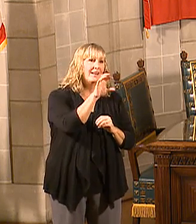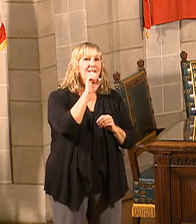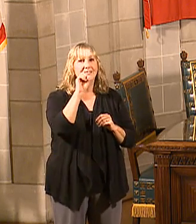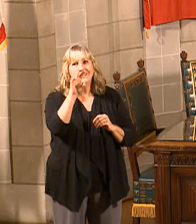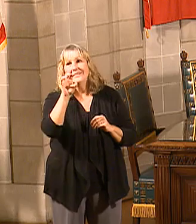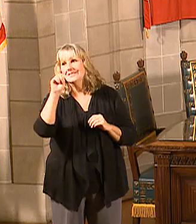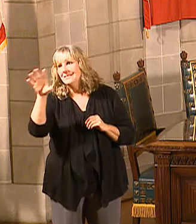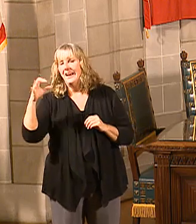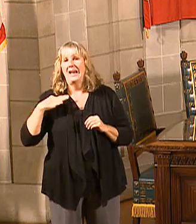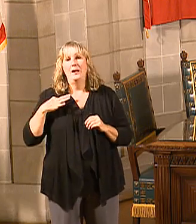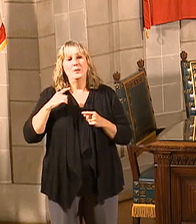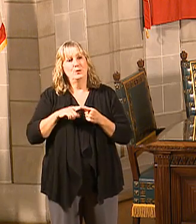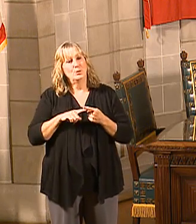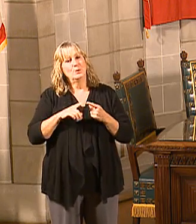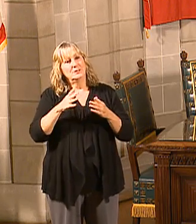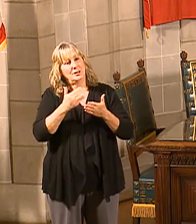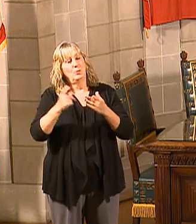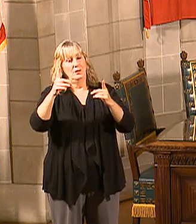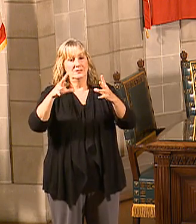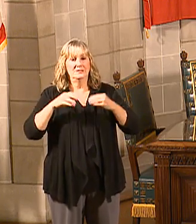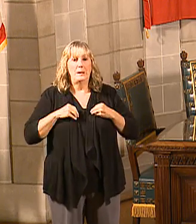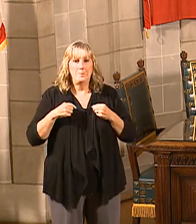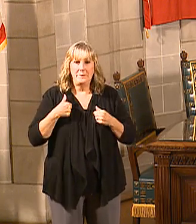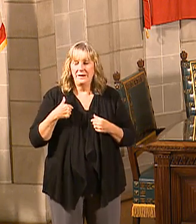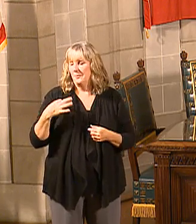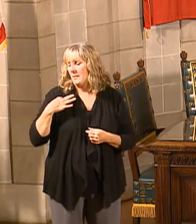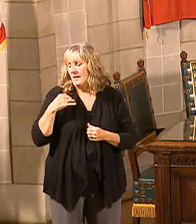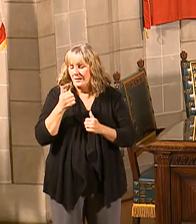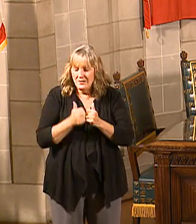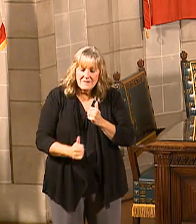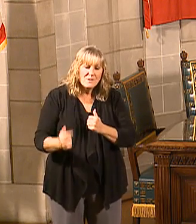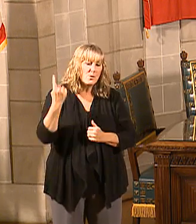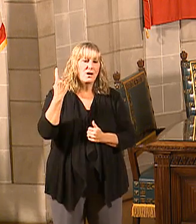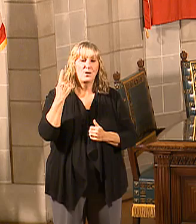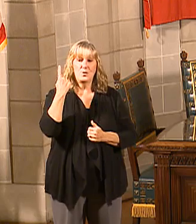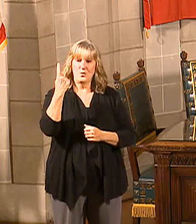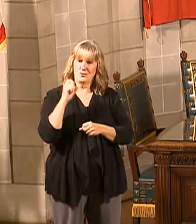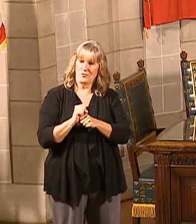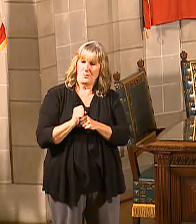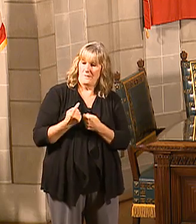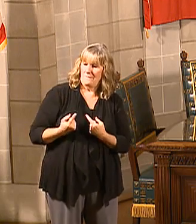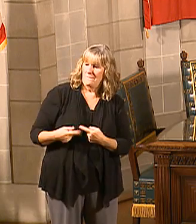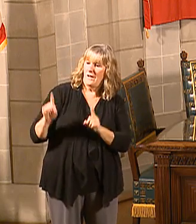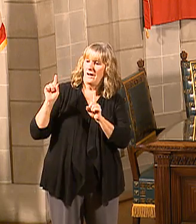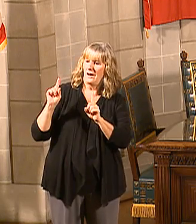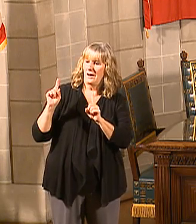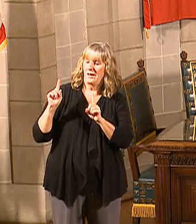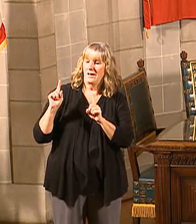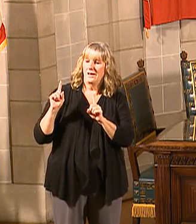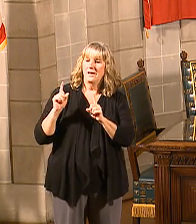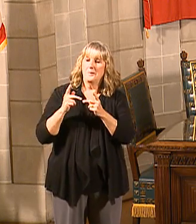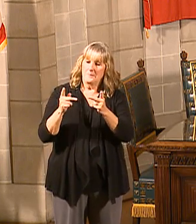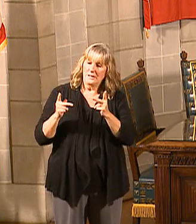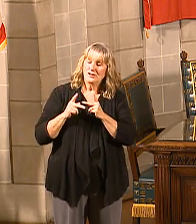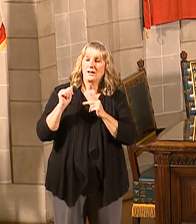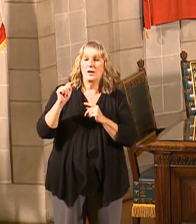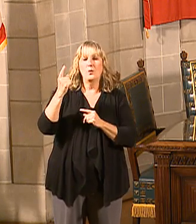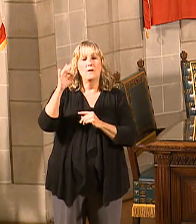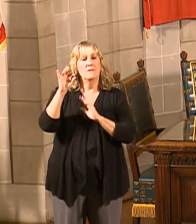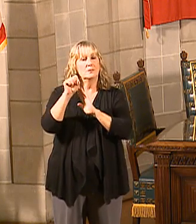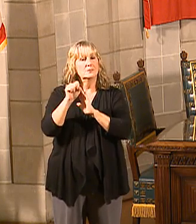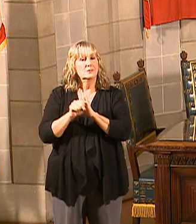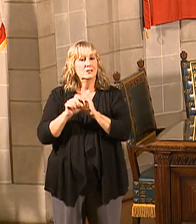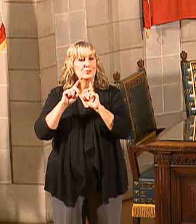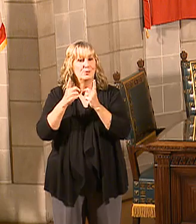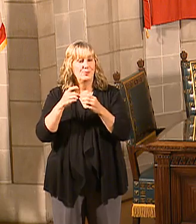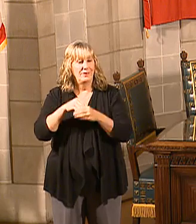for someone to take a chance on me. I applied everywhere. One of the jobs I applied for was a position at one of the state departments in